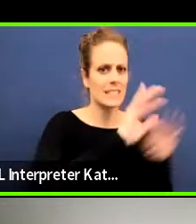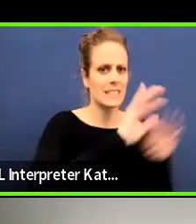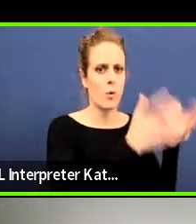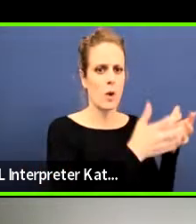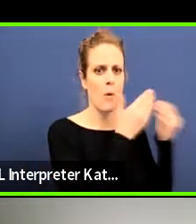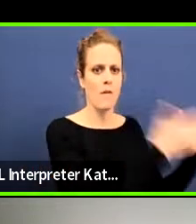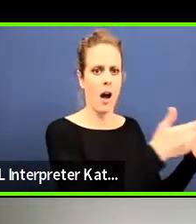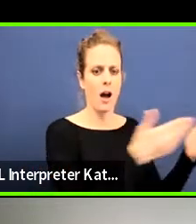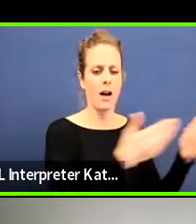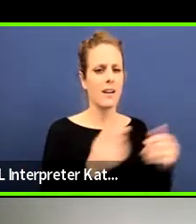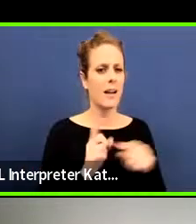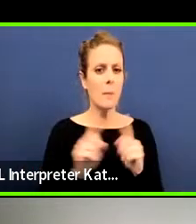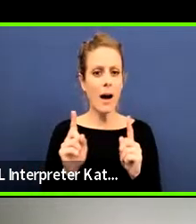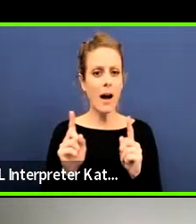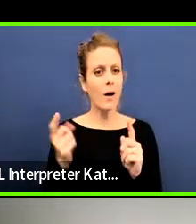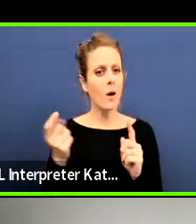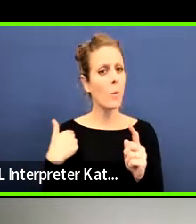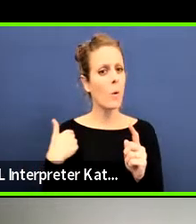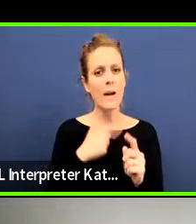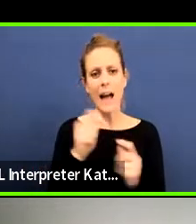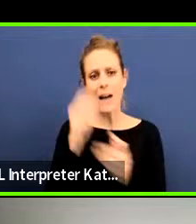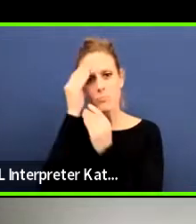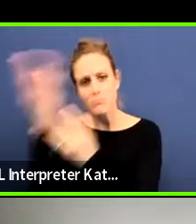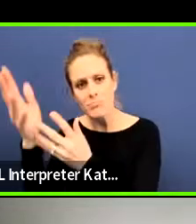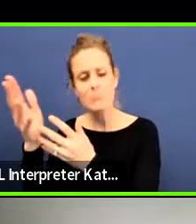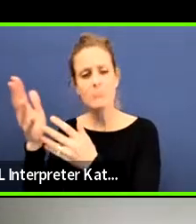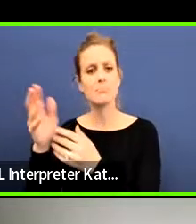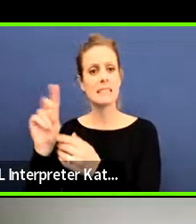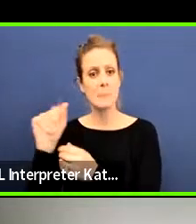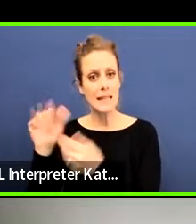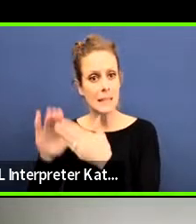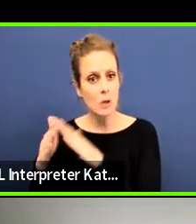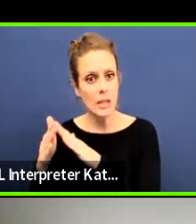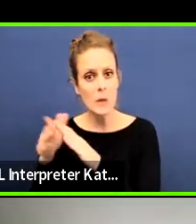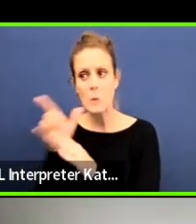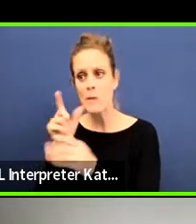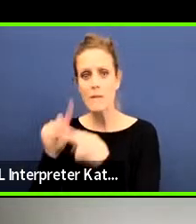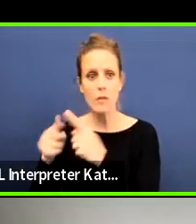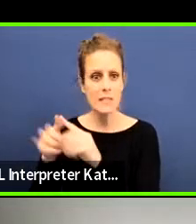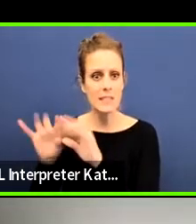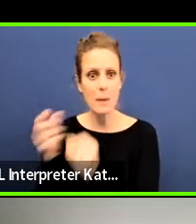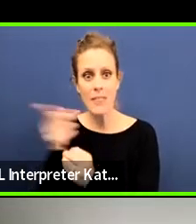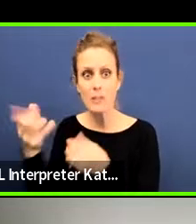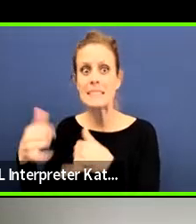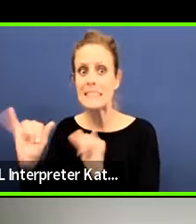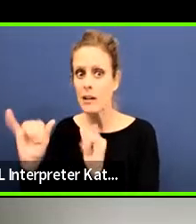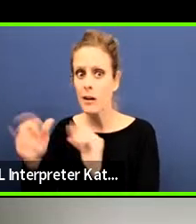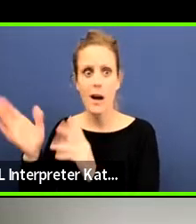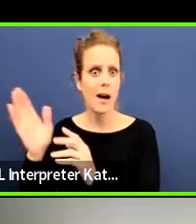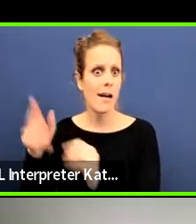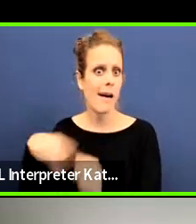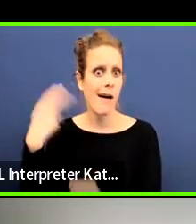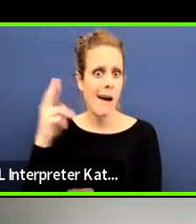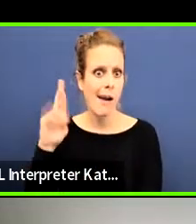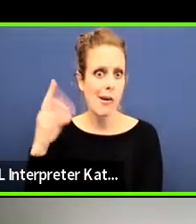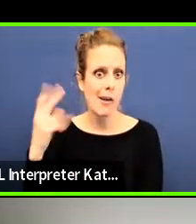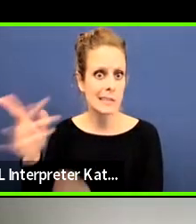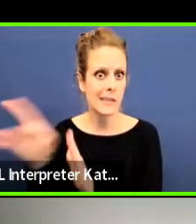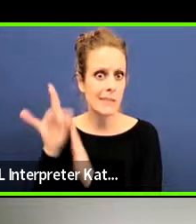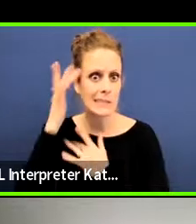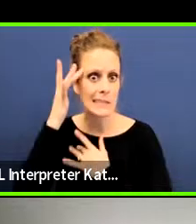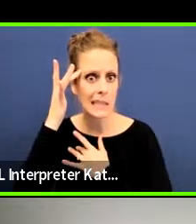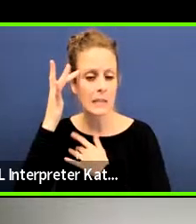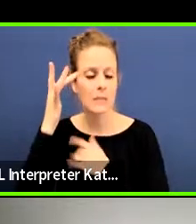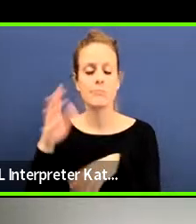and others who are in the disabilities community and around that community that they still are very much at risk of getting sick. Similarly, around